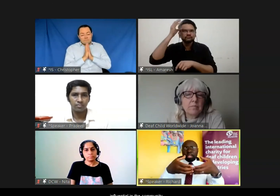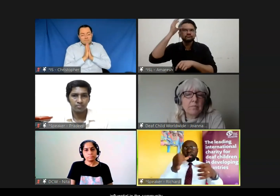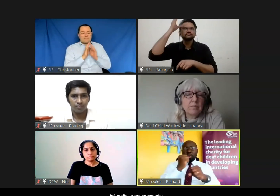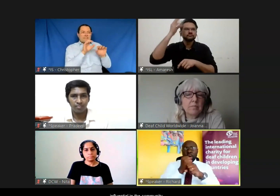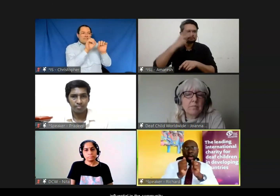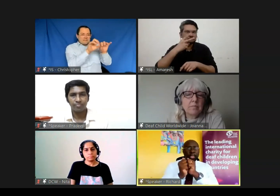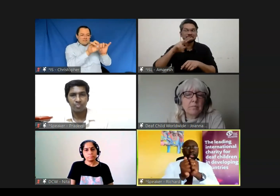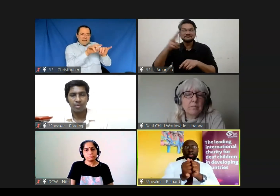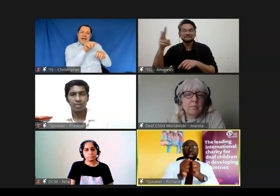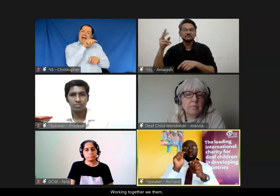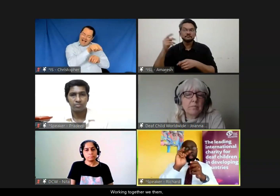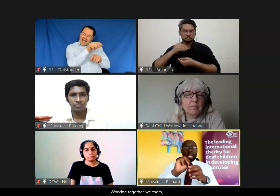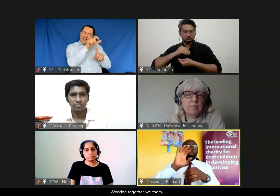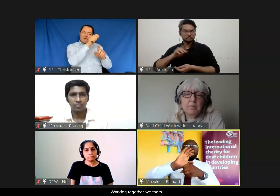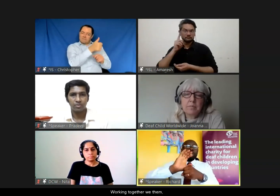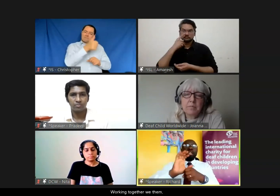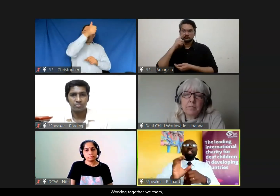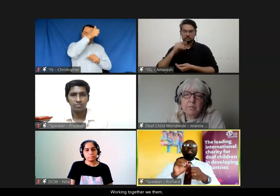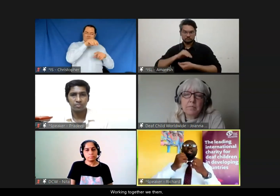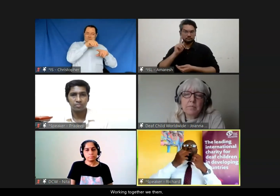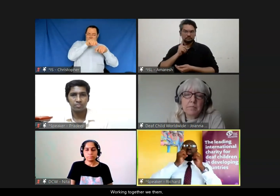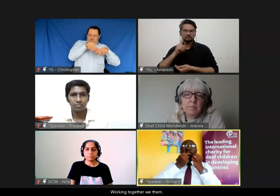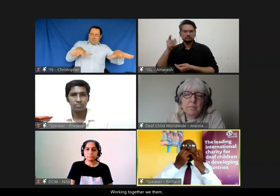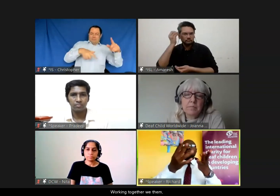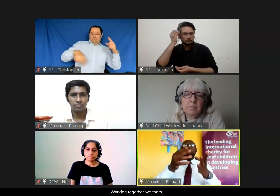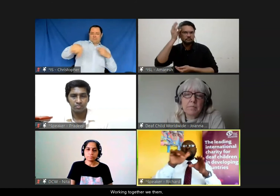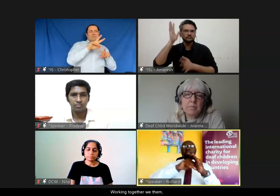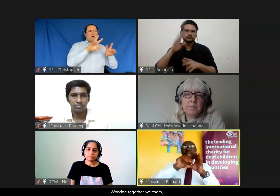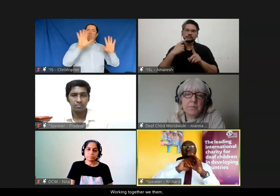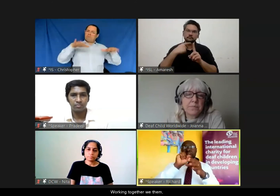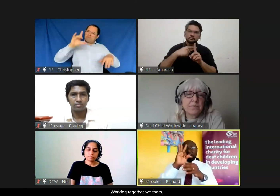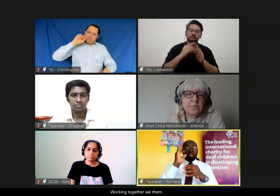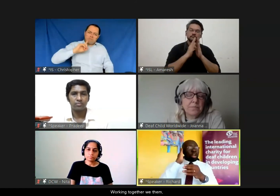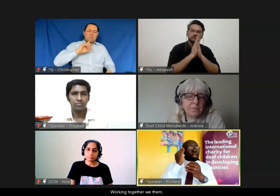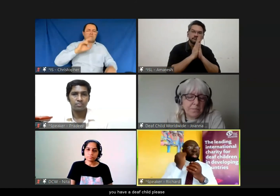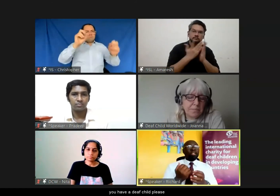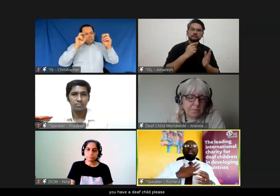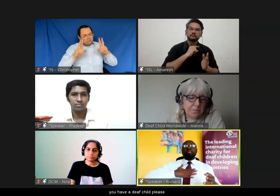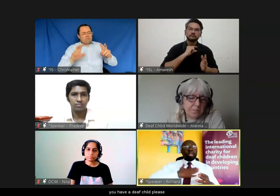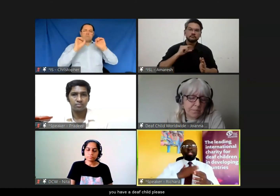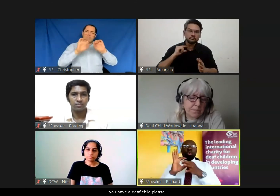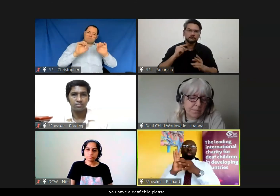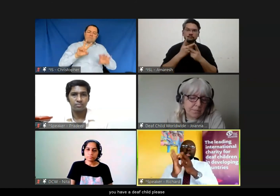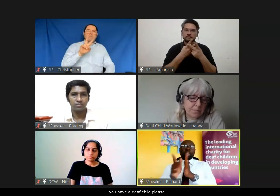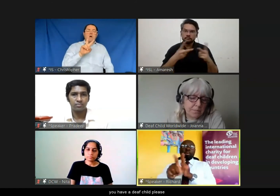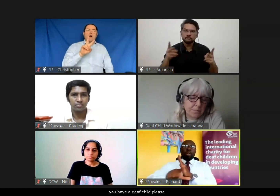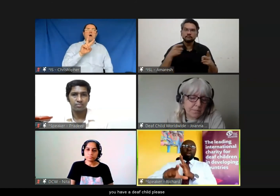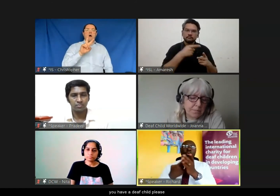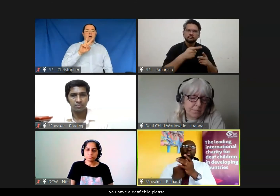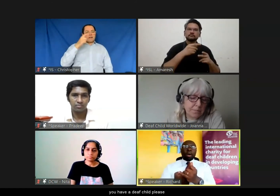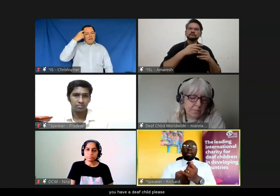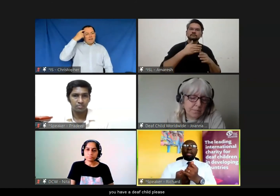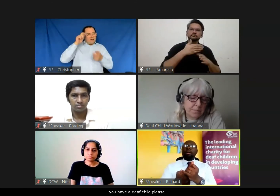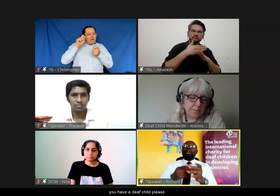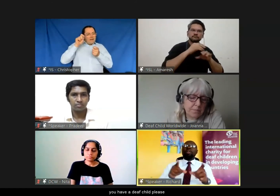influential in the community. Working together with them, maybe churches, to inform their members that if you have a deaf child, please